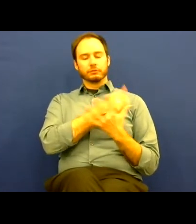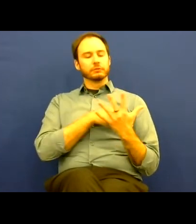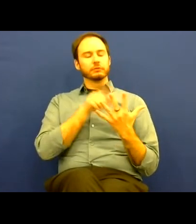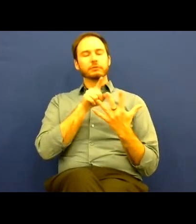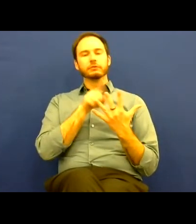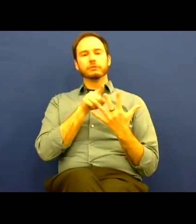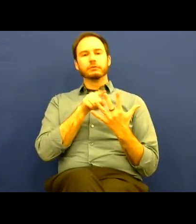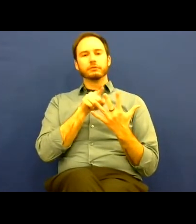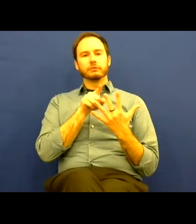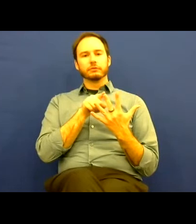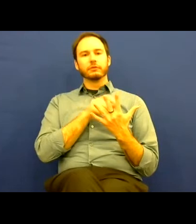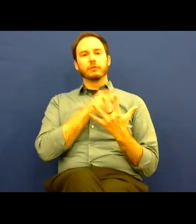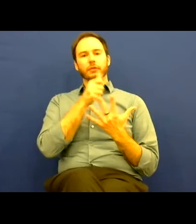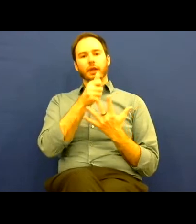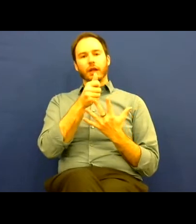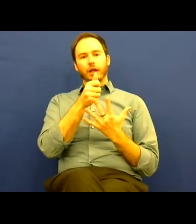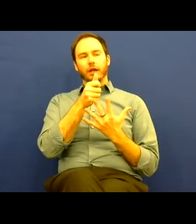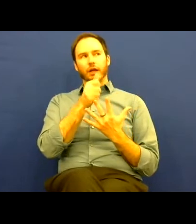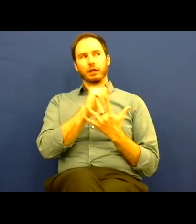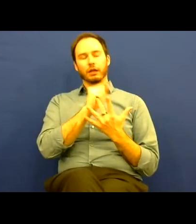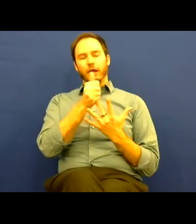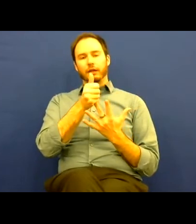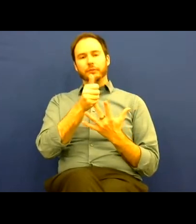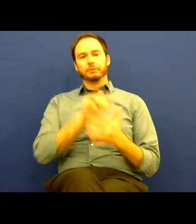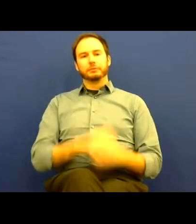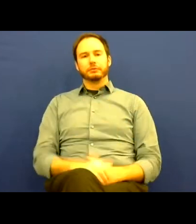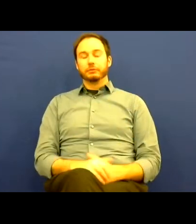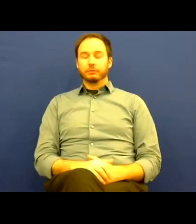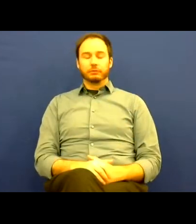Aye. Supervisor Schultz. Aye.